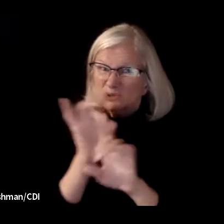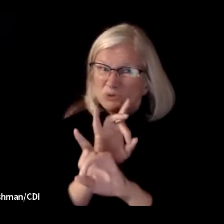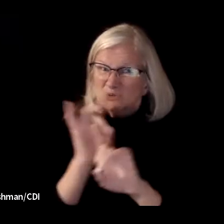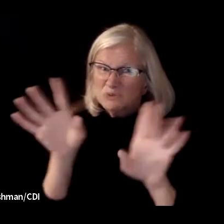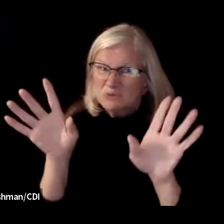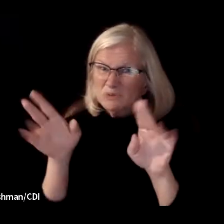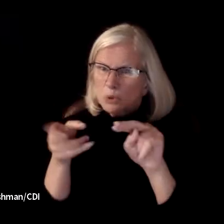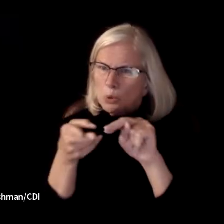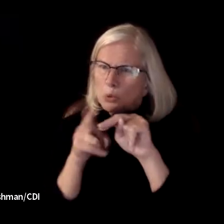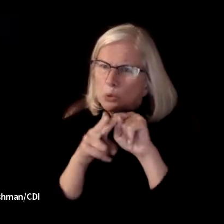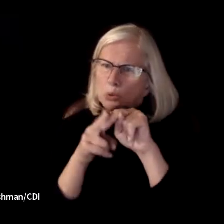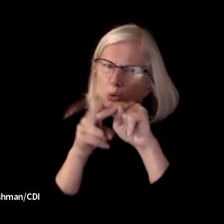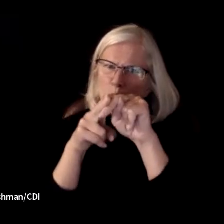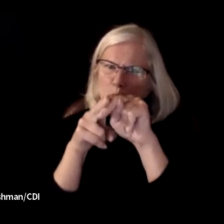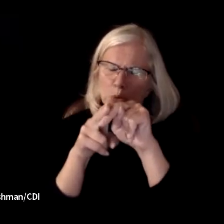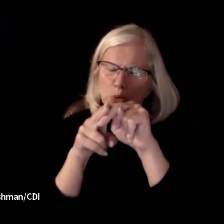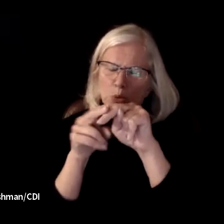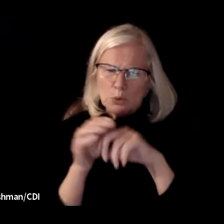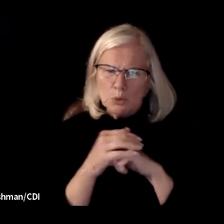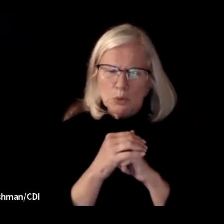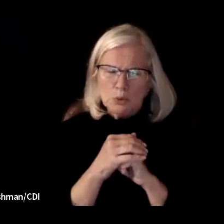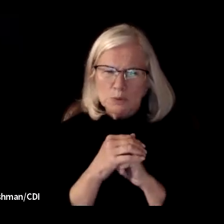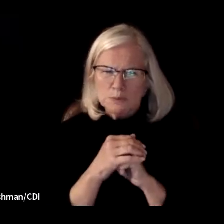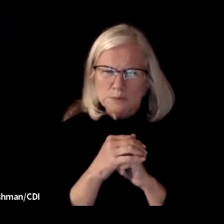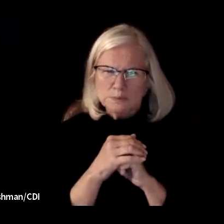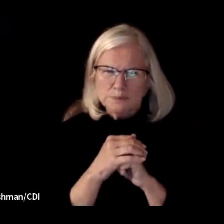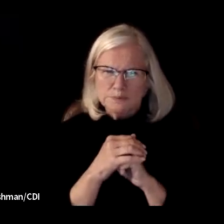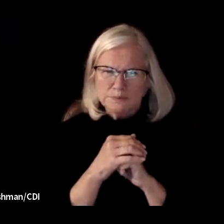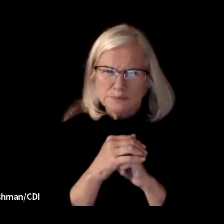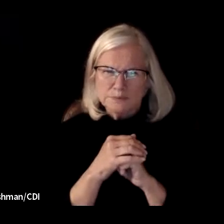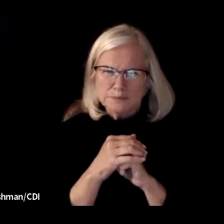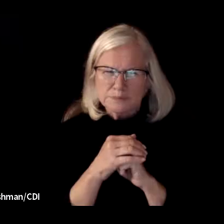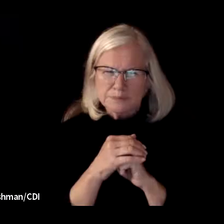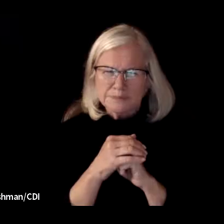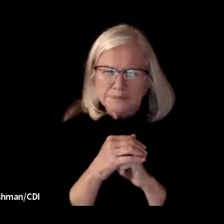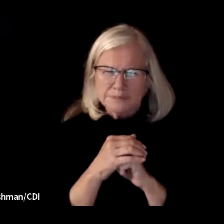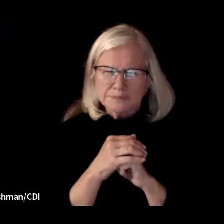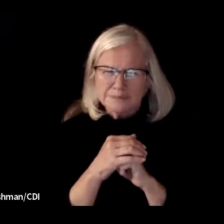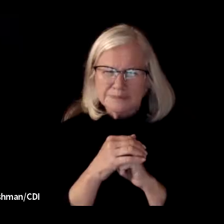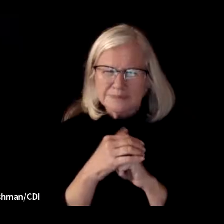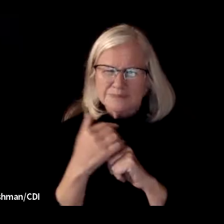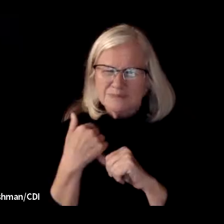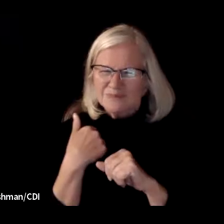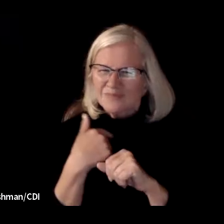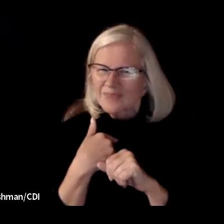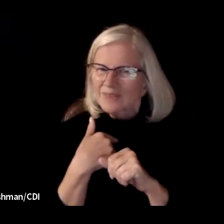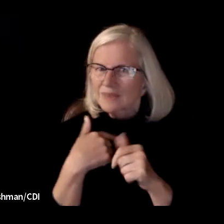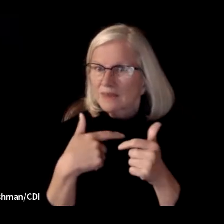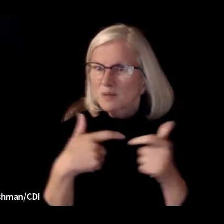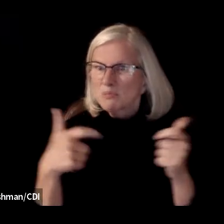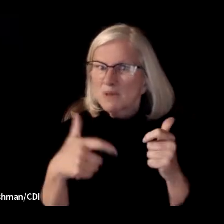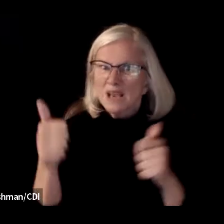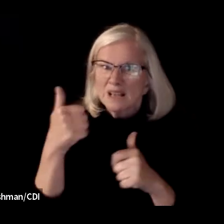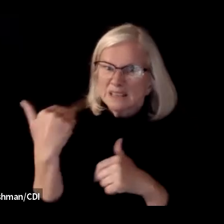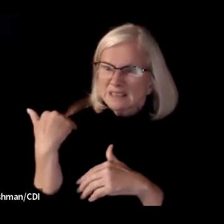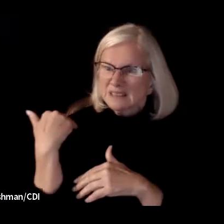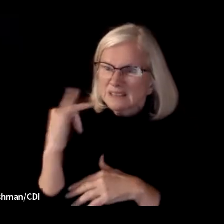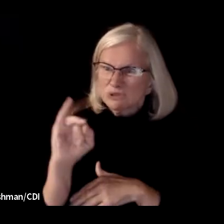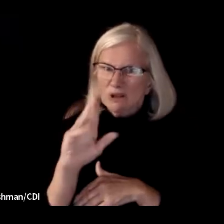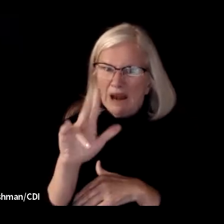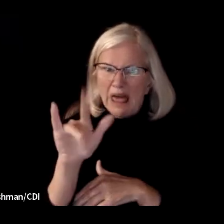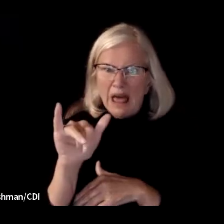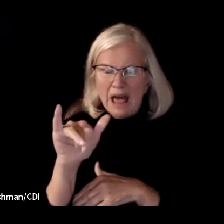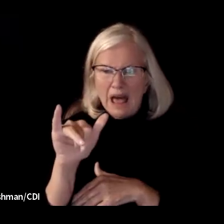dramatically. All the way across, we had our busiest July we've ever had in our history, and every month seems like it breaks